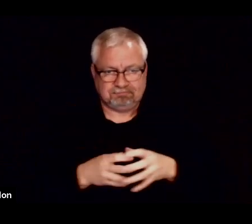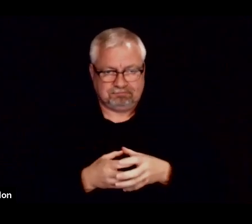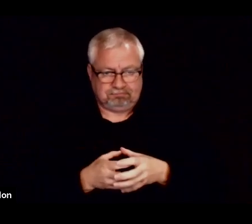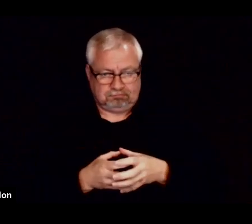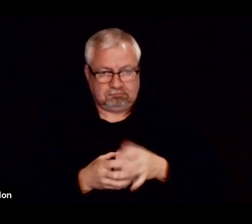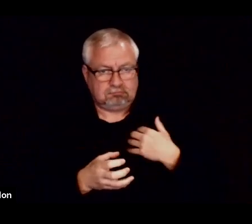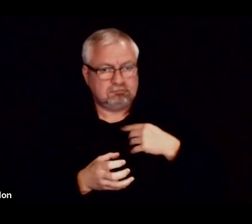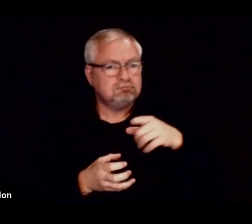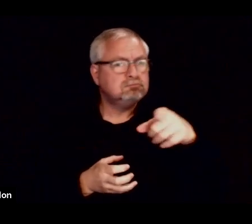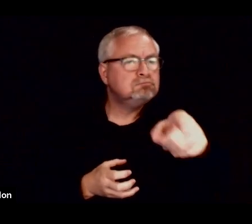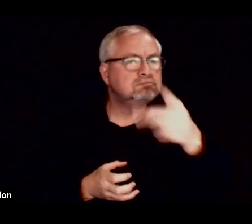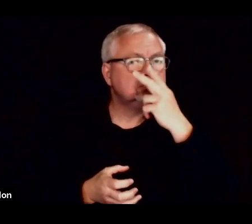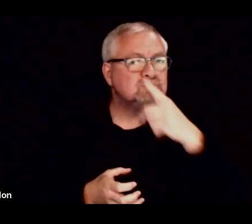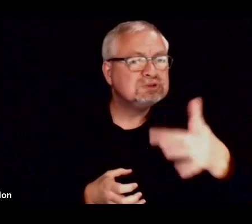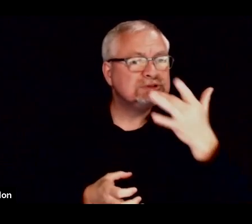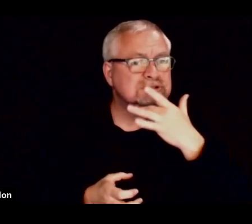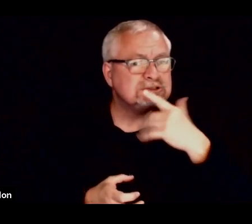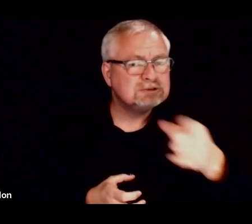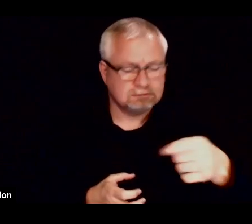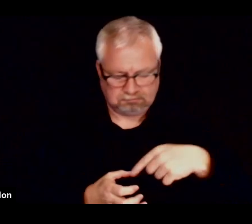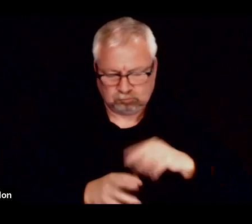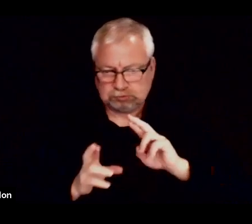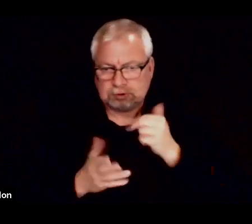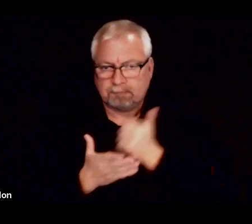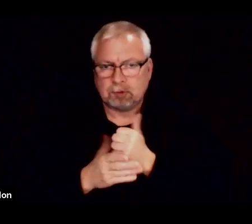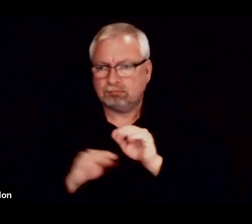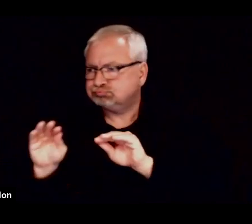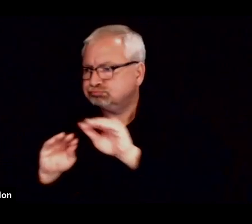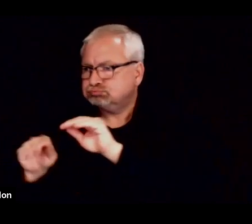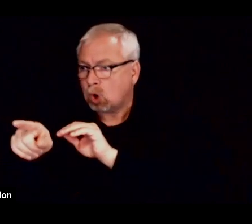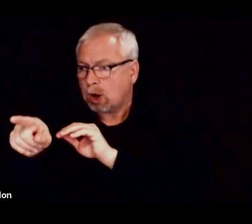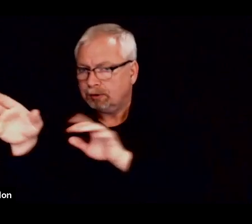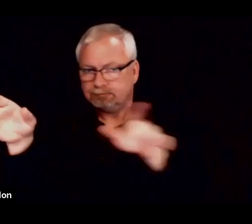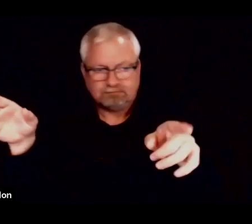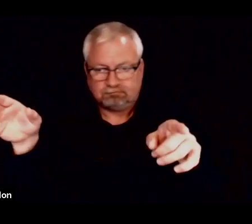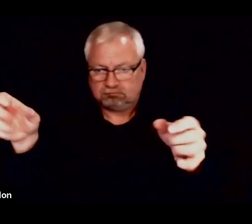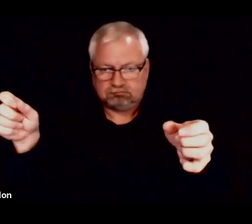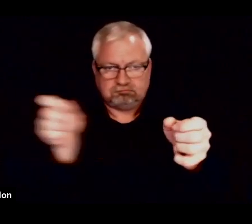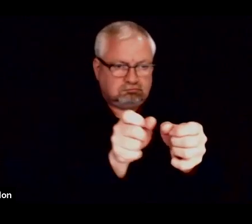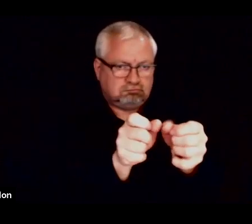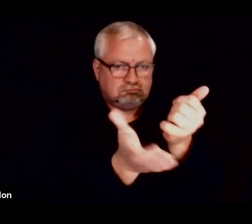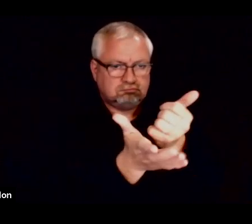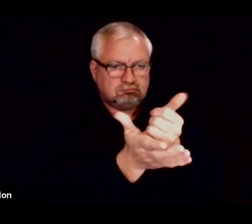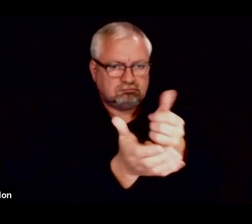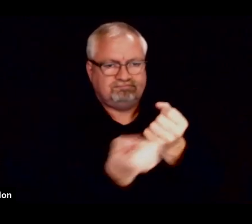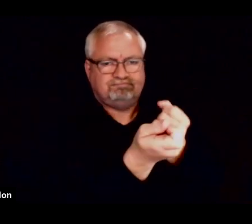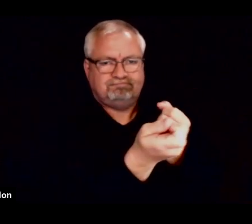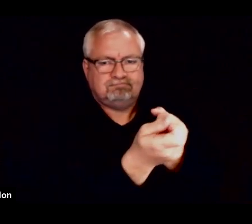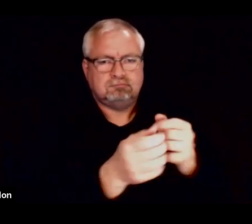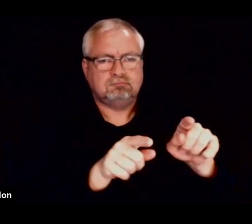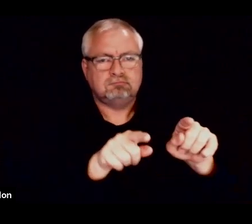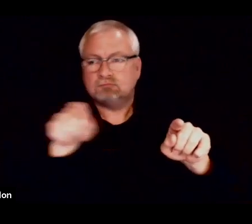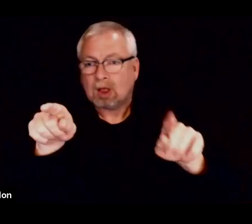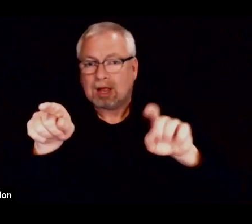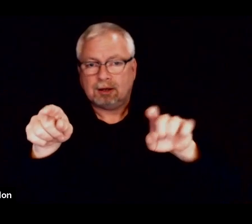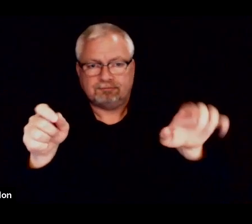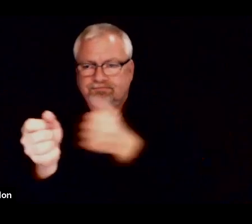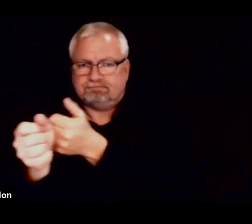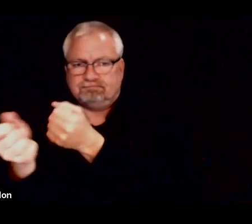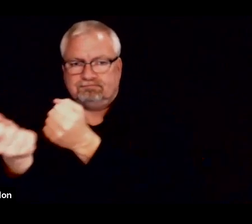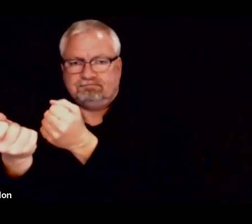healthcare workers near them who have volunteered to be part of a surge force, if you will, in anticipation of staffing shortages.